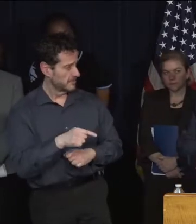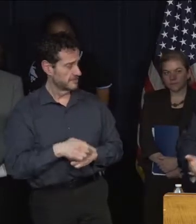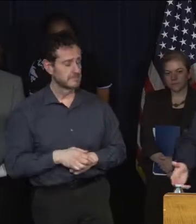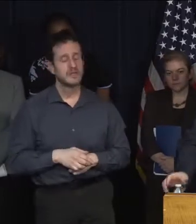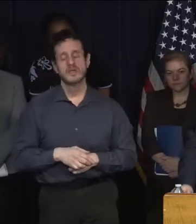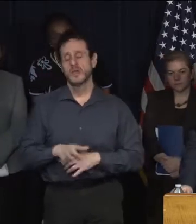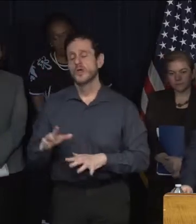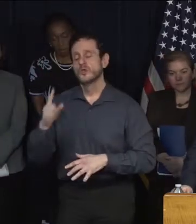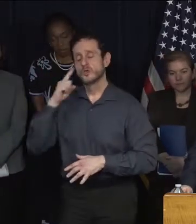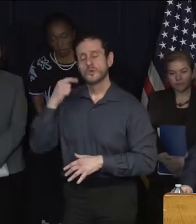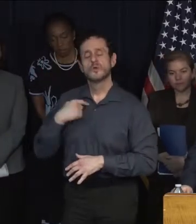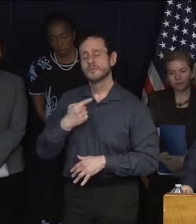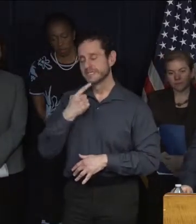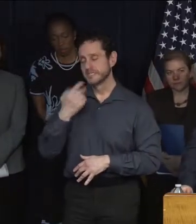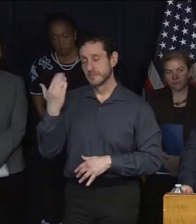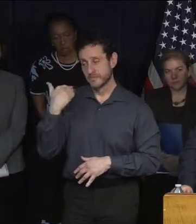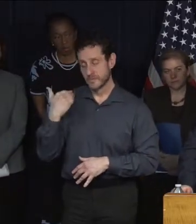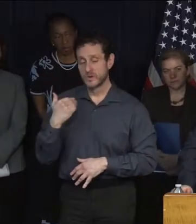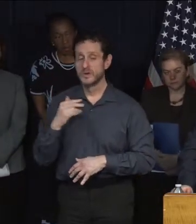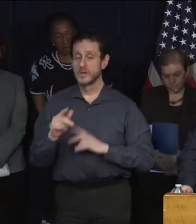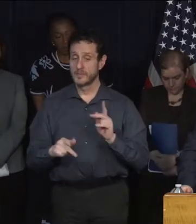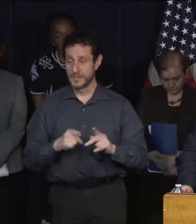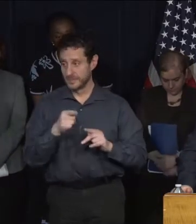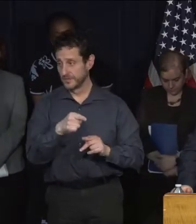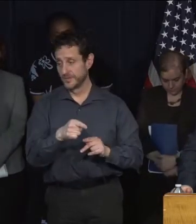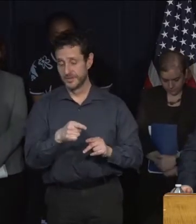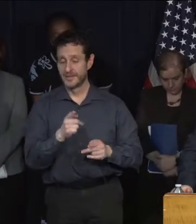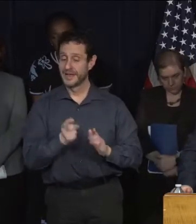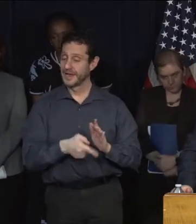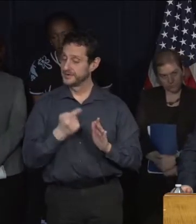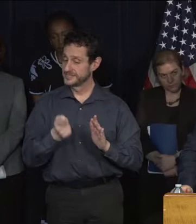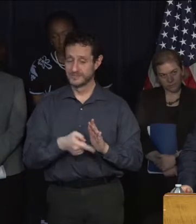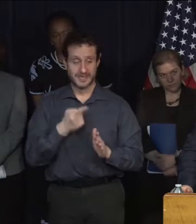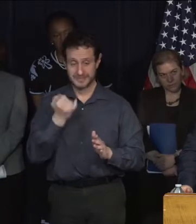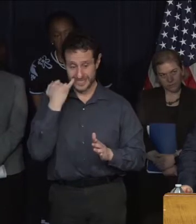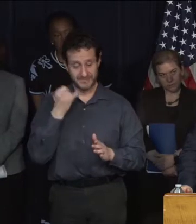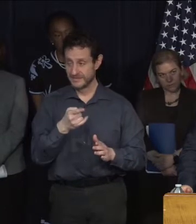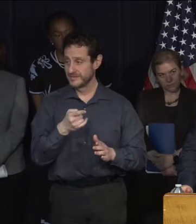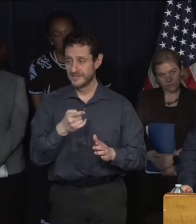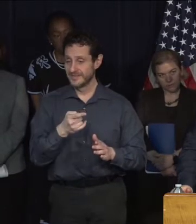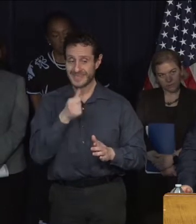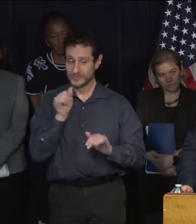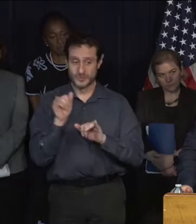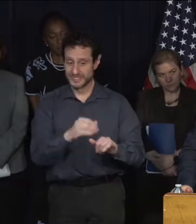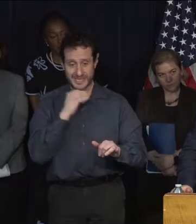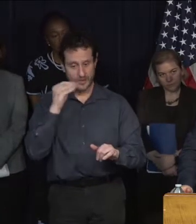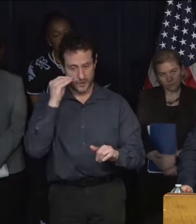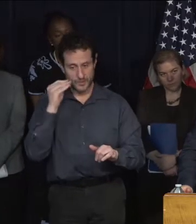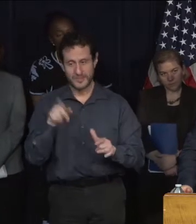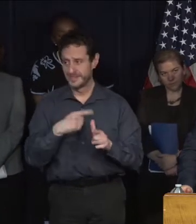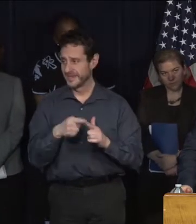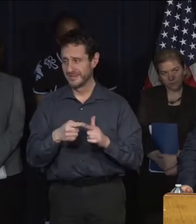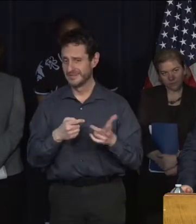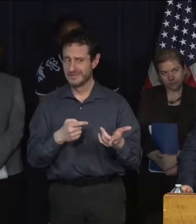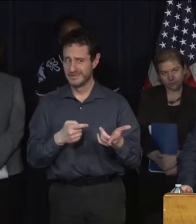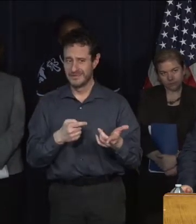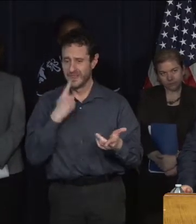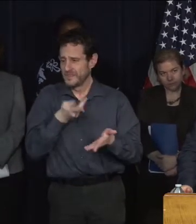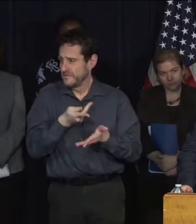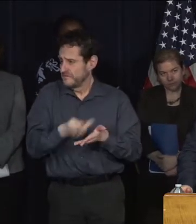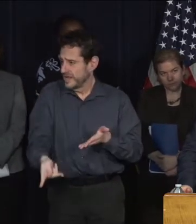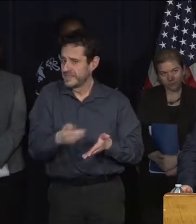heard me say earlier, I mean, people are breaching their duty to their communities when they do that. There is no